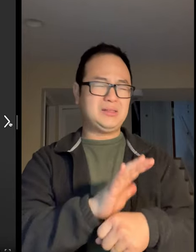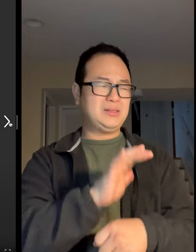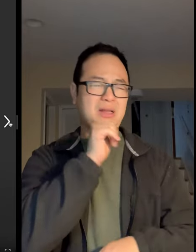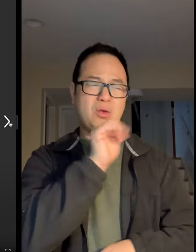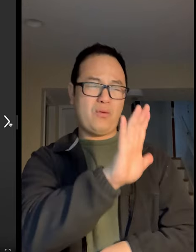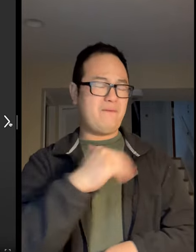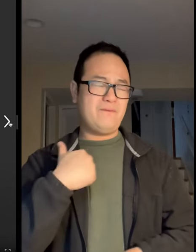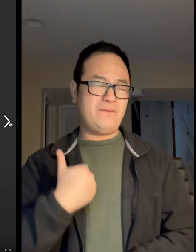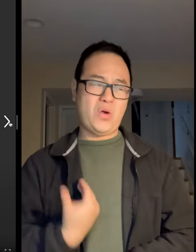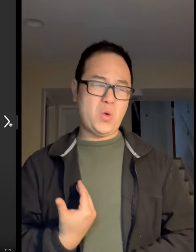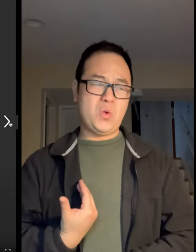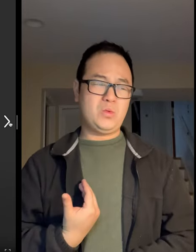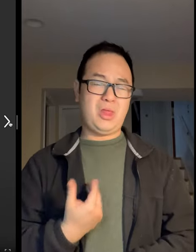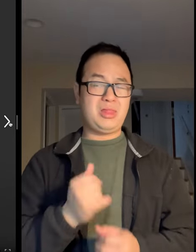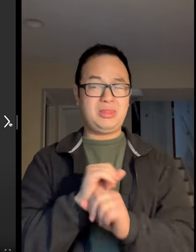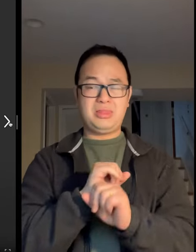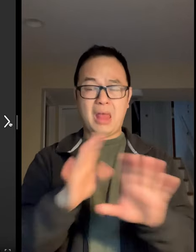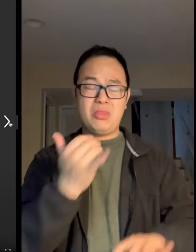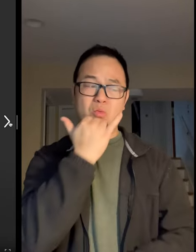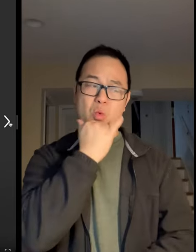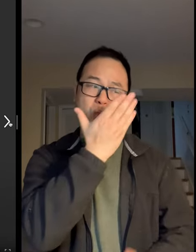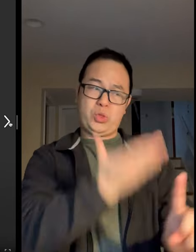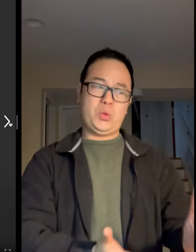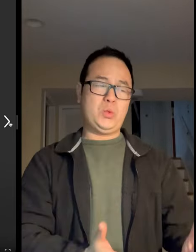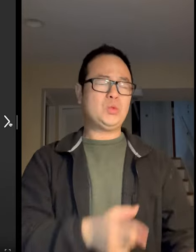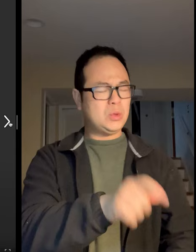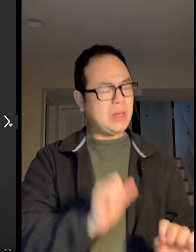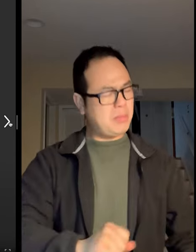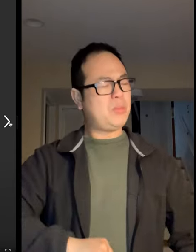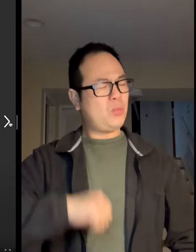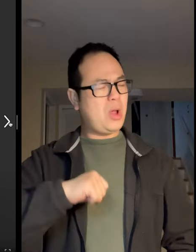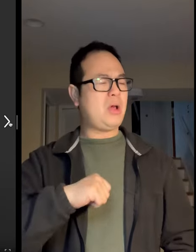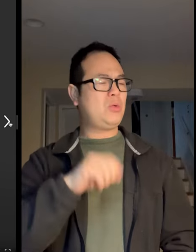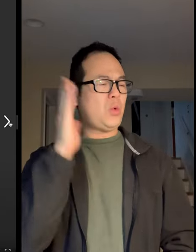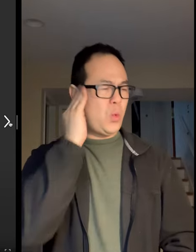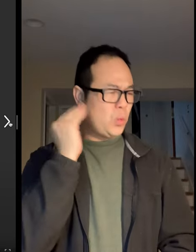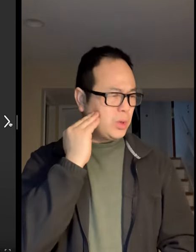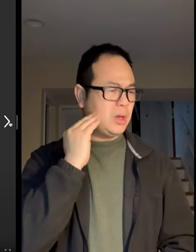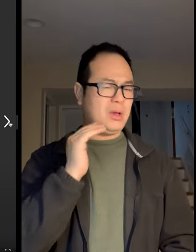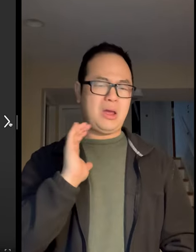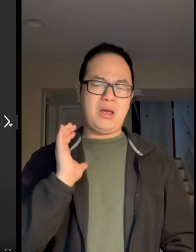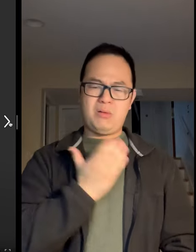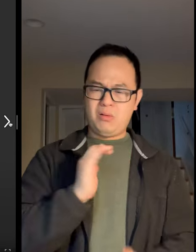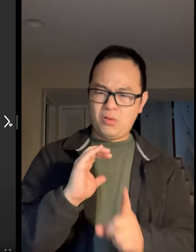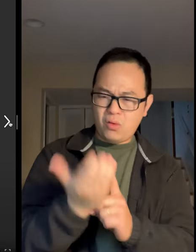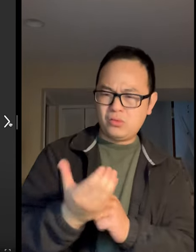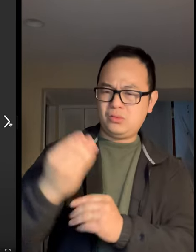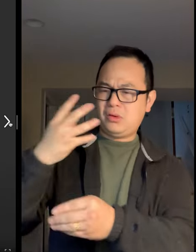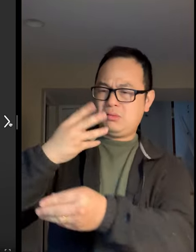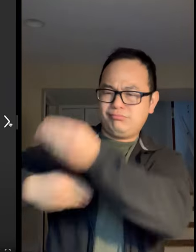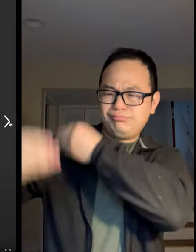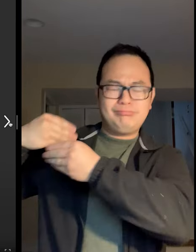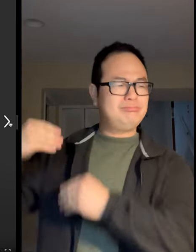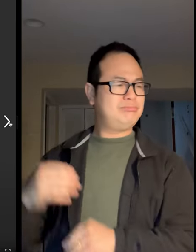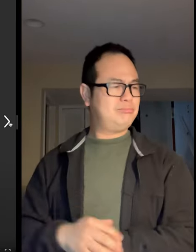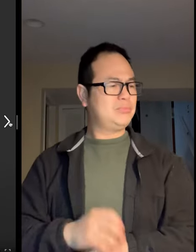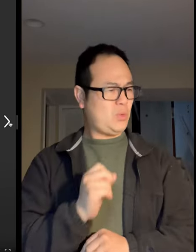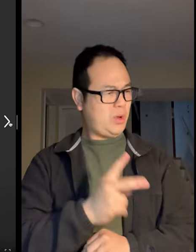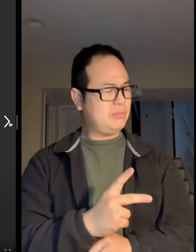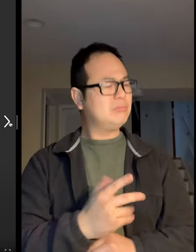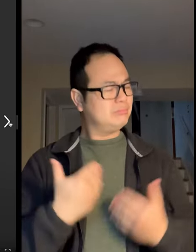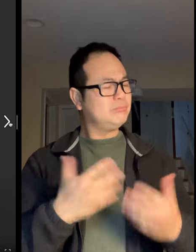with you. You can be proud of being Korean, our culture, and our heritage. Let's work on treating others with